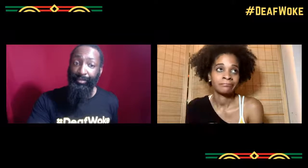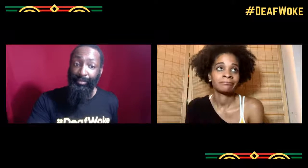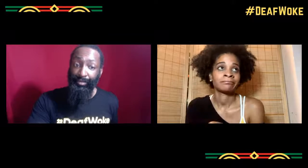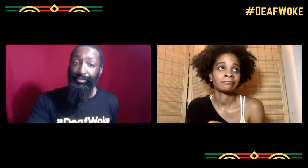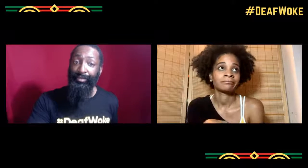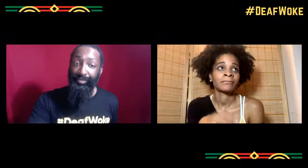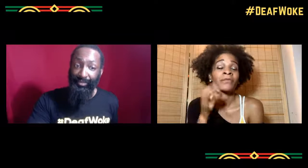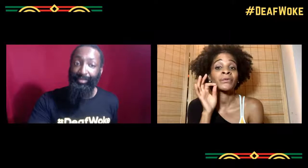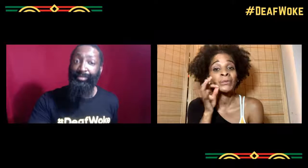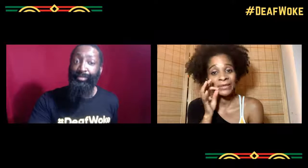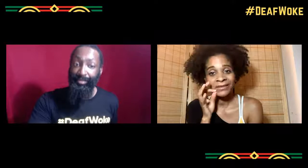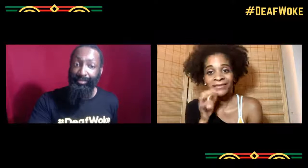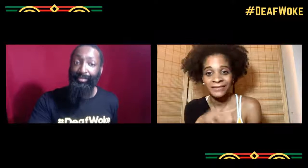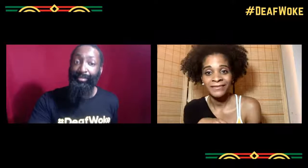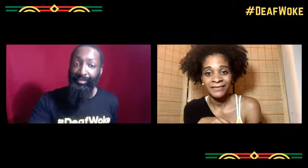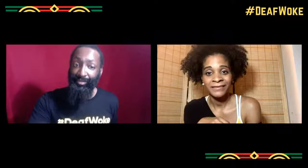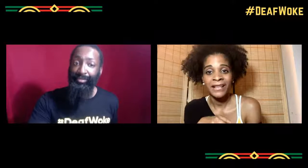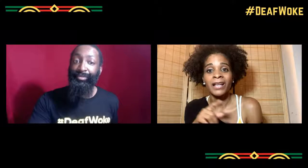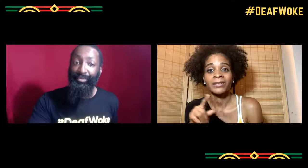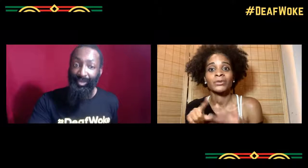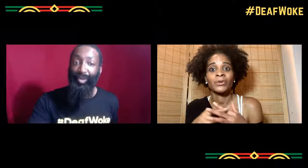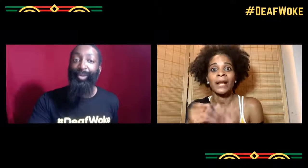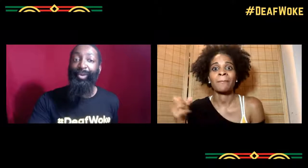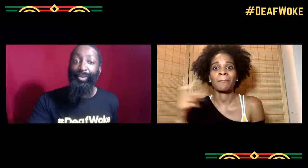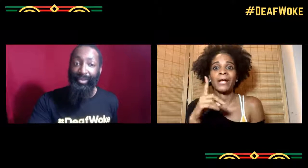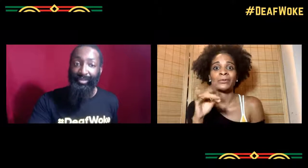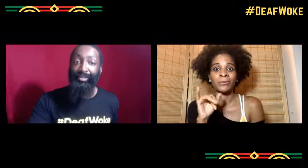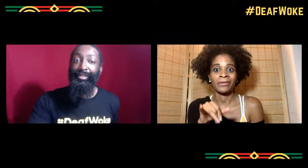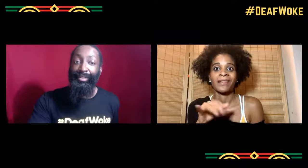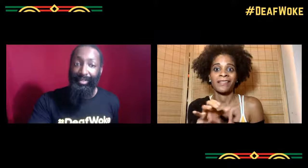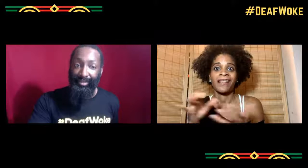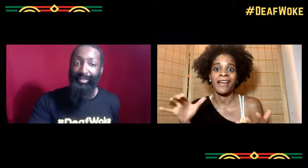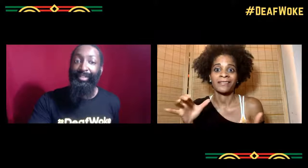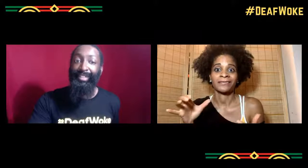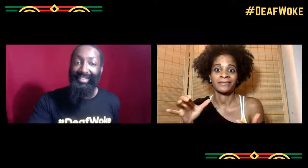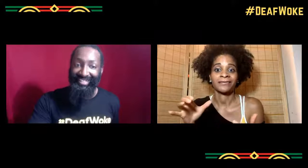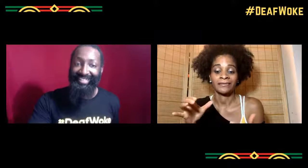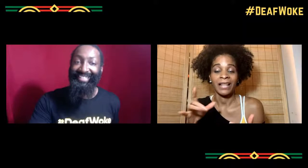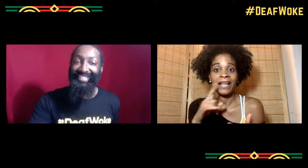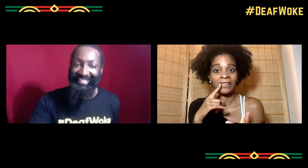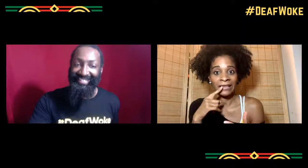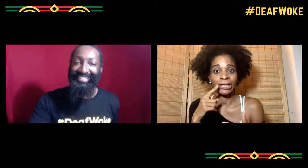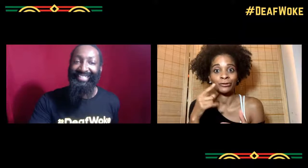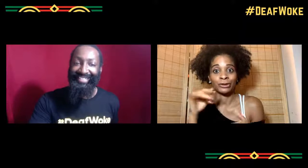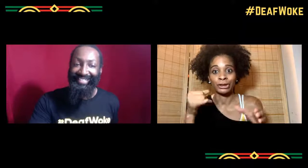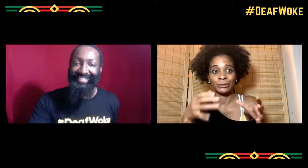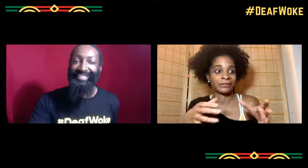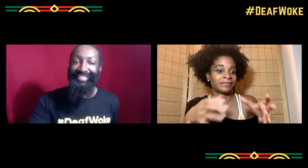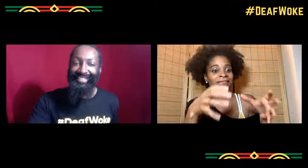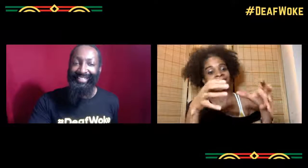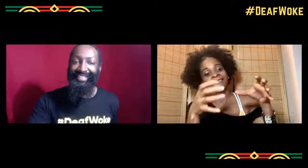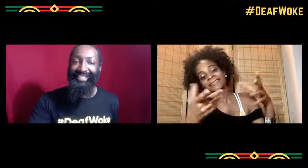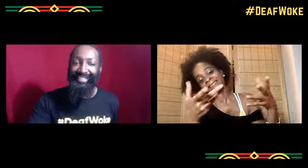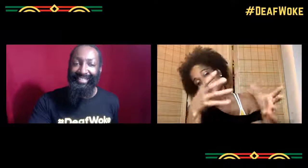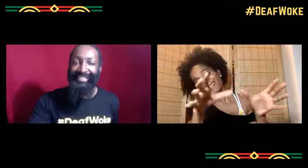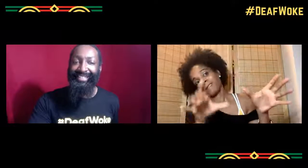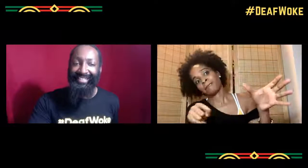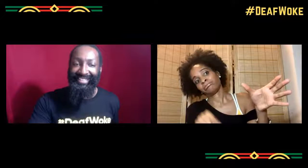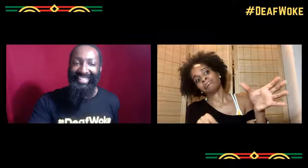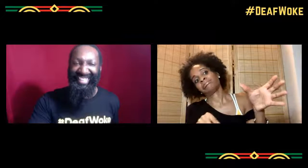vegan style, like juices, smoothies, fruits. I'm getting back to that a lot.